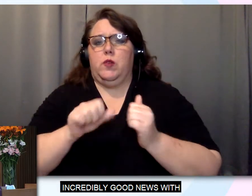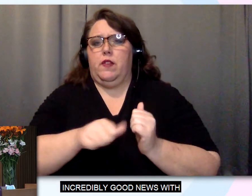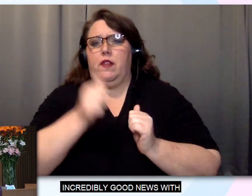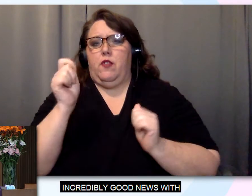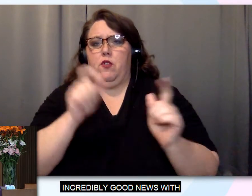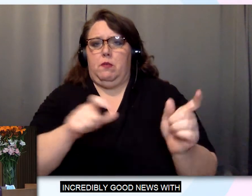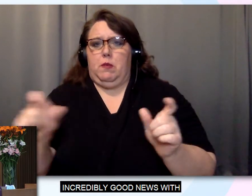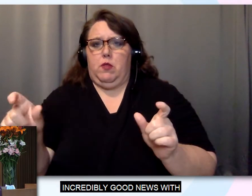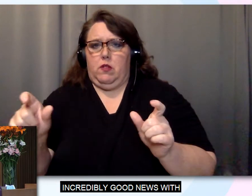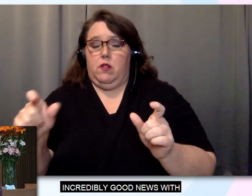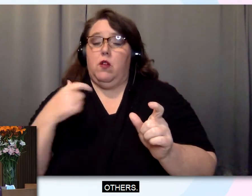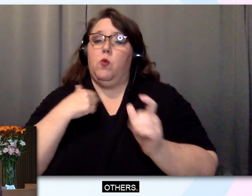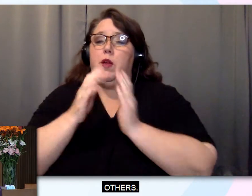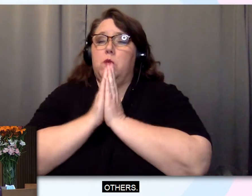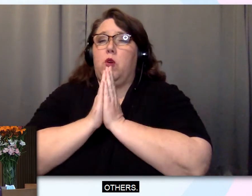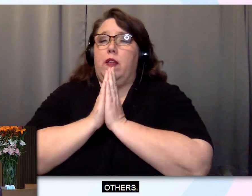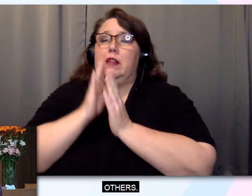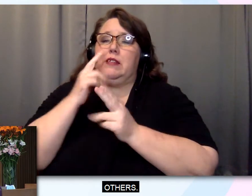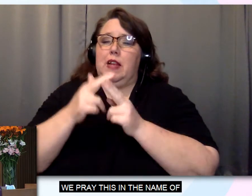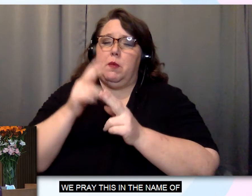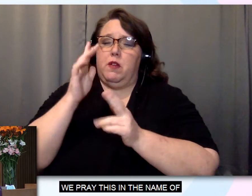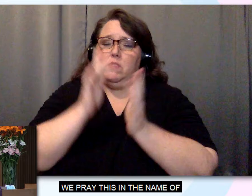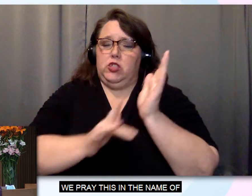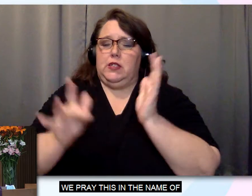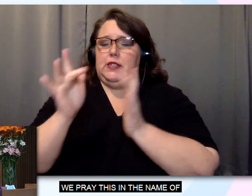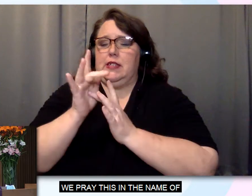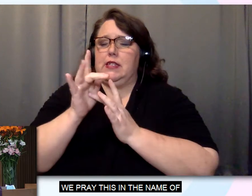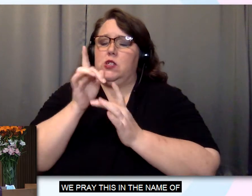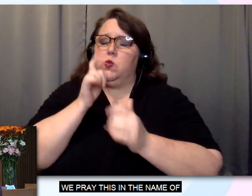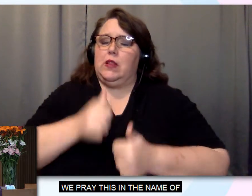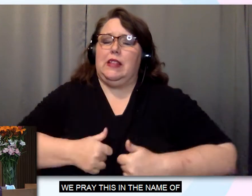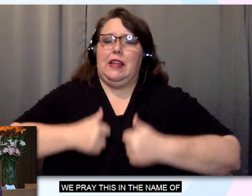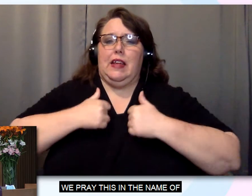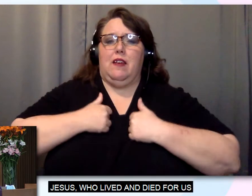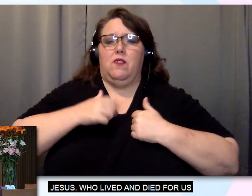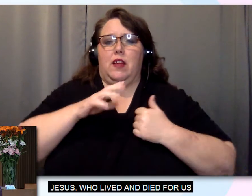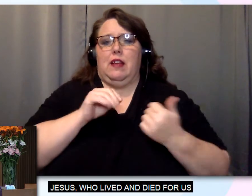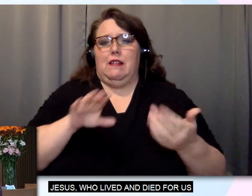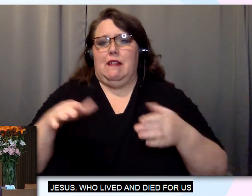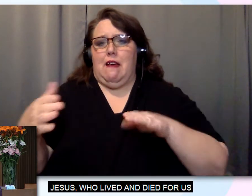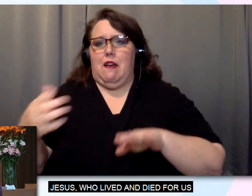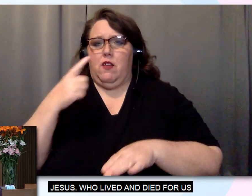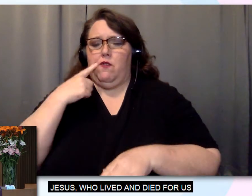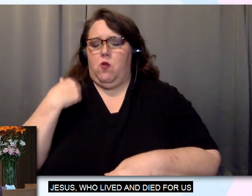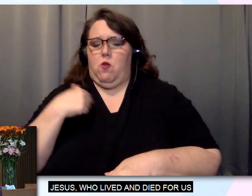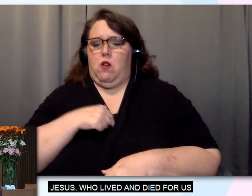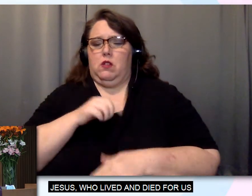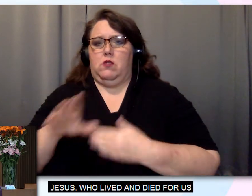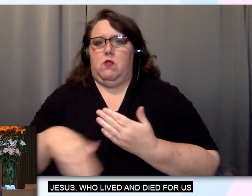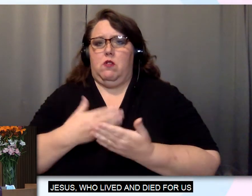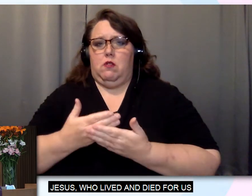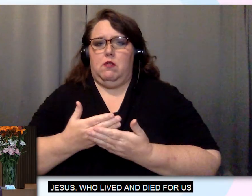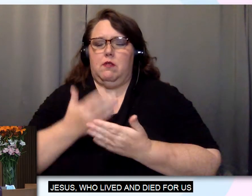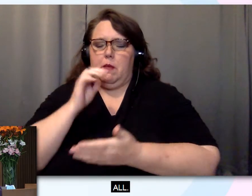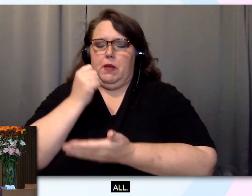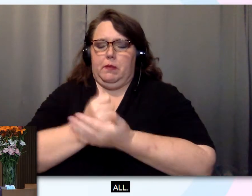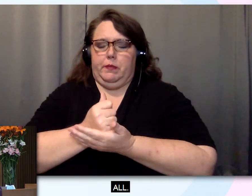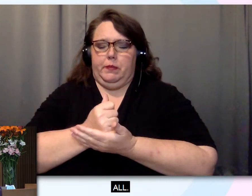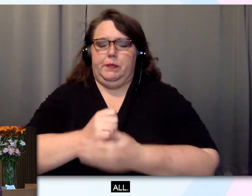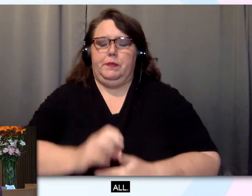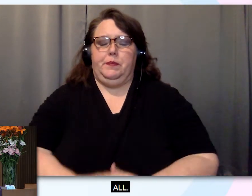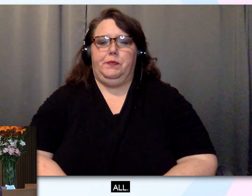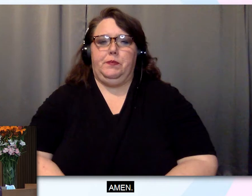good news with others. We pray this in the name of Jesus, who lived and died for us